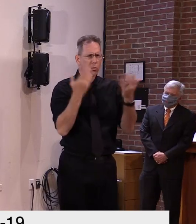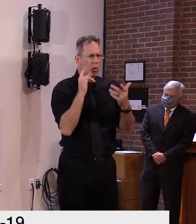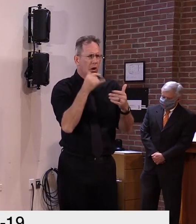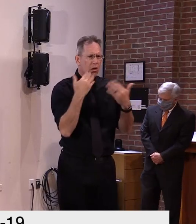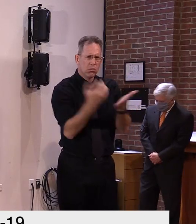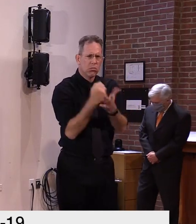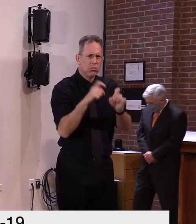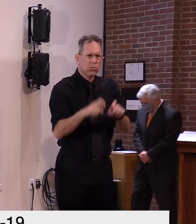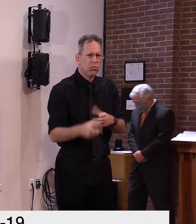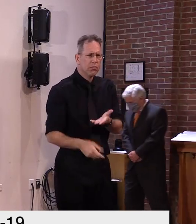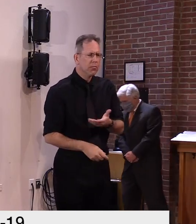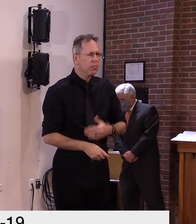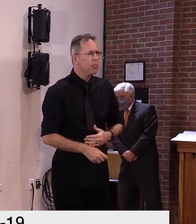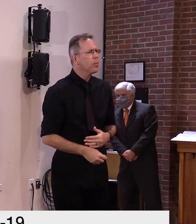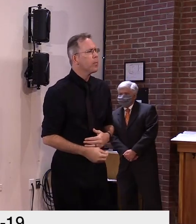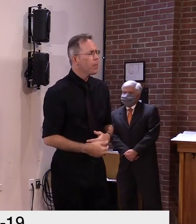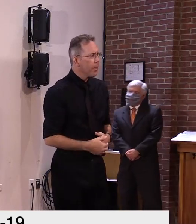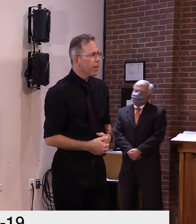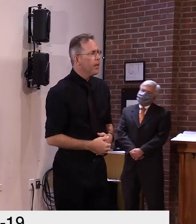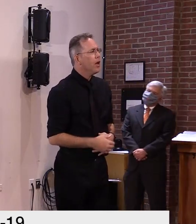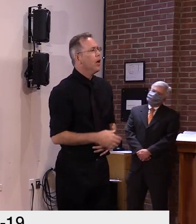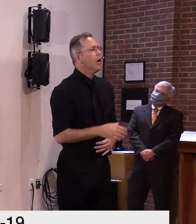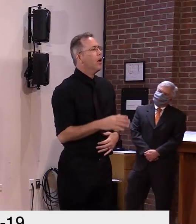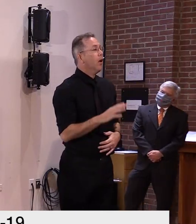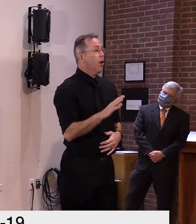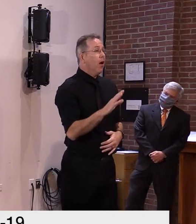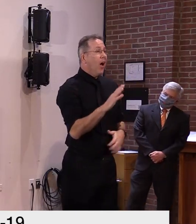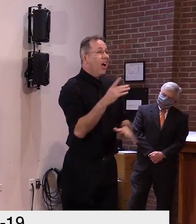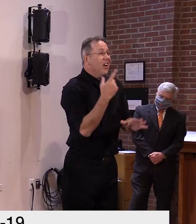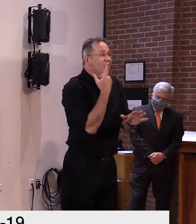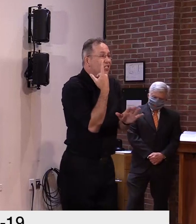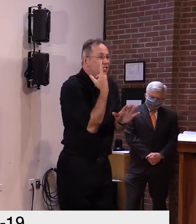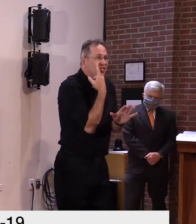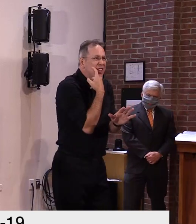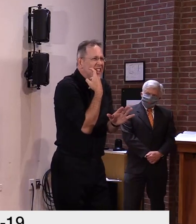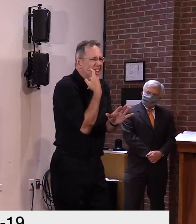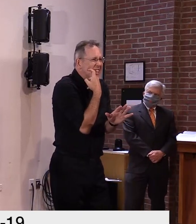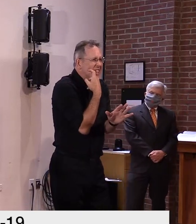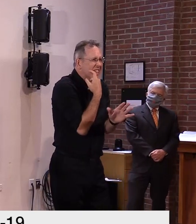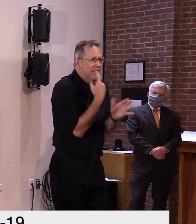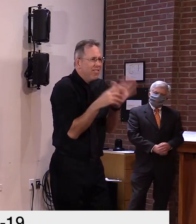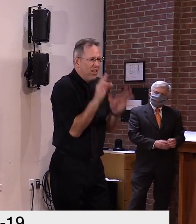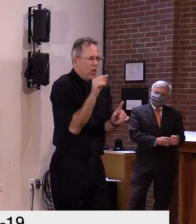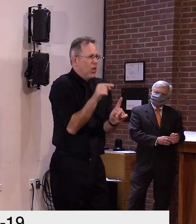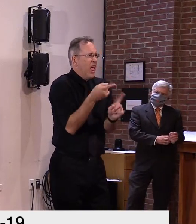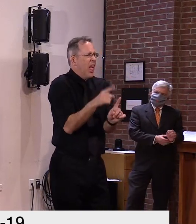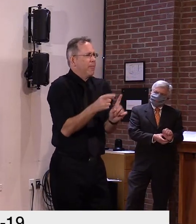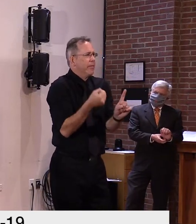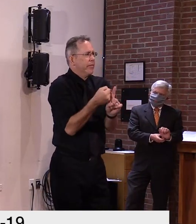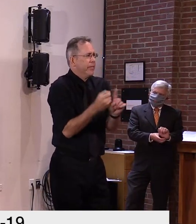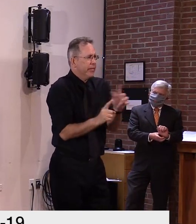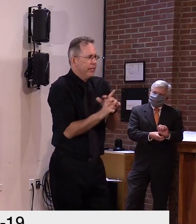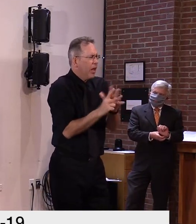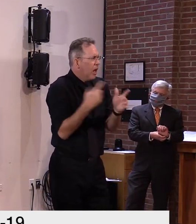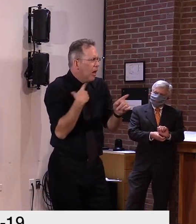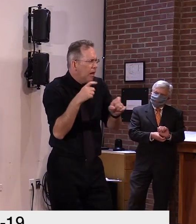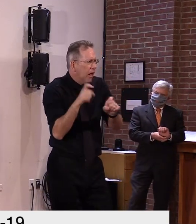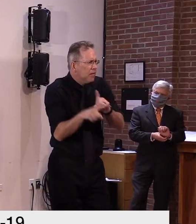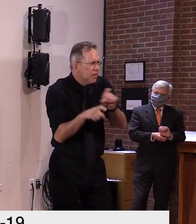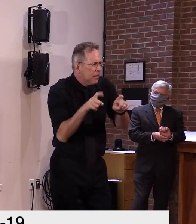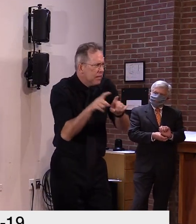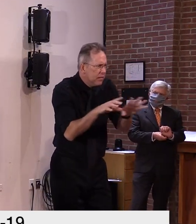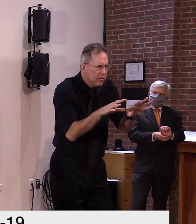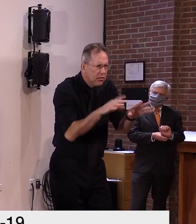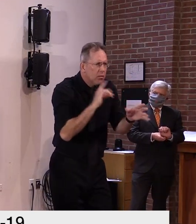investigation, and we want to get an adequate handle on it to understand the value of the community pop-up in this